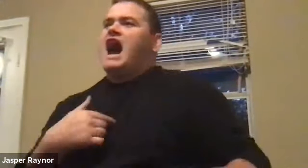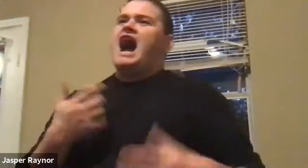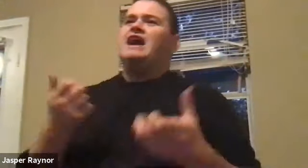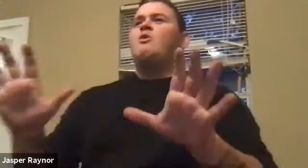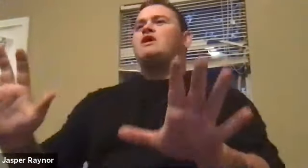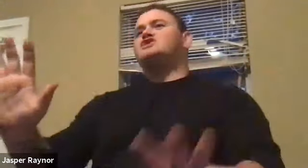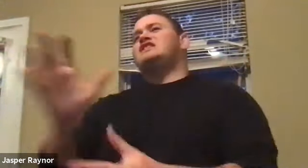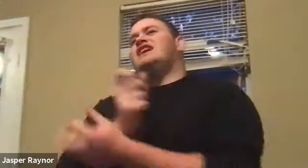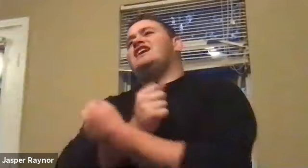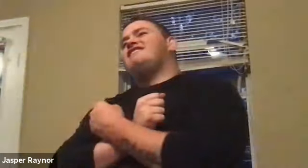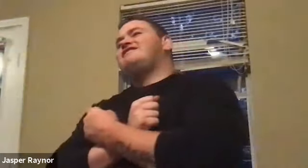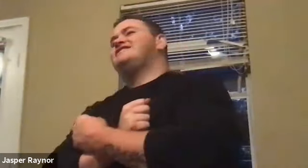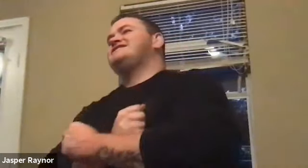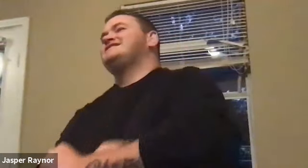I don't want your love.